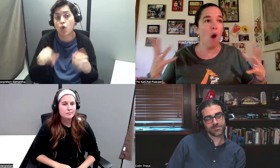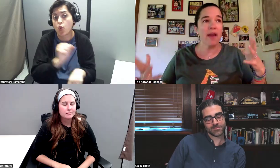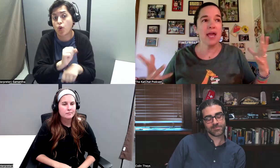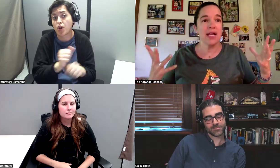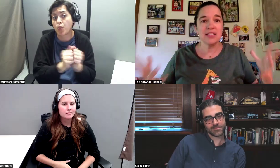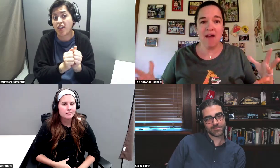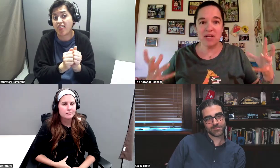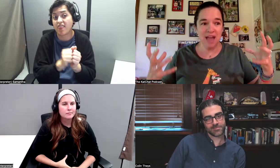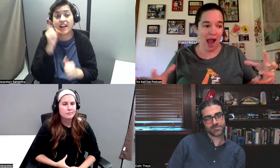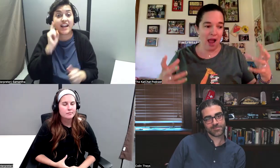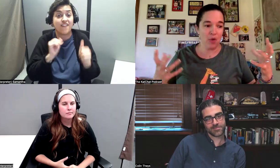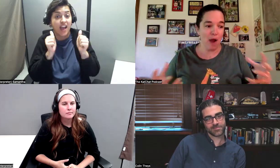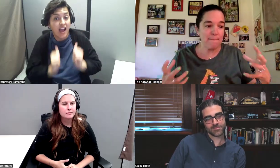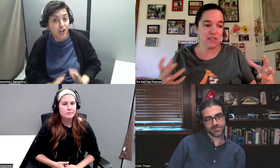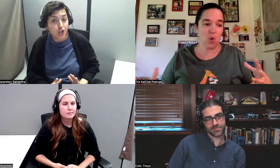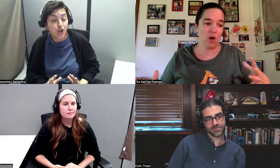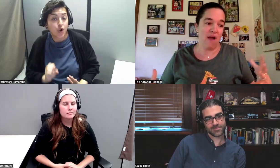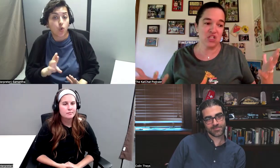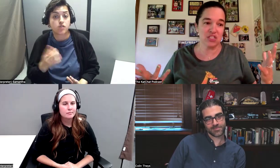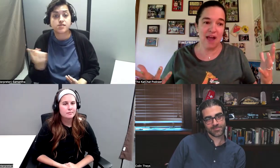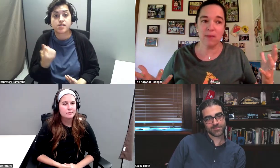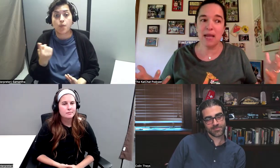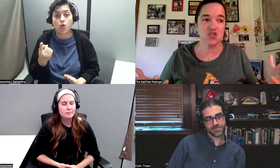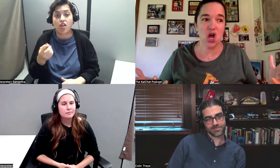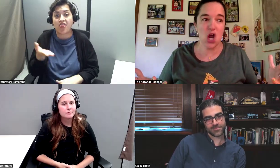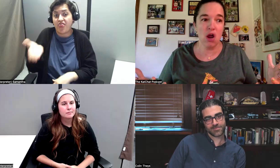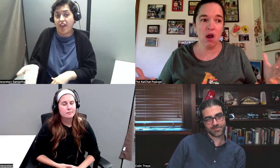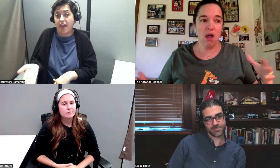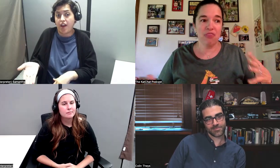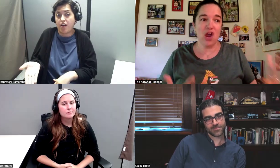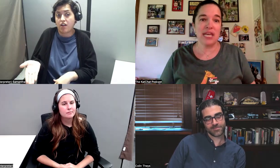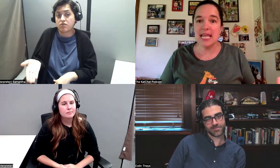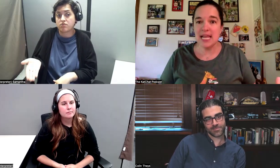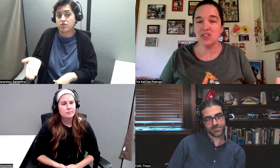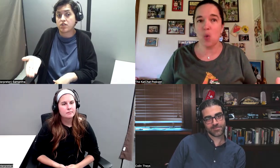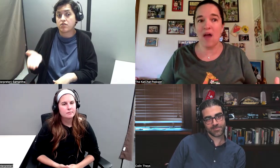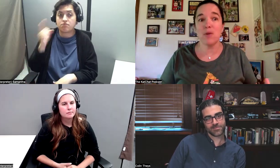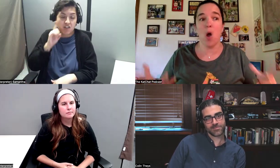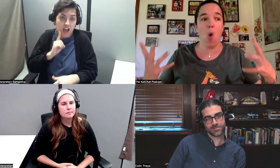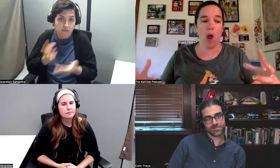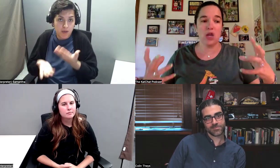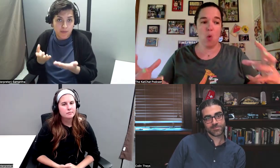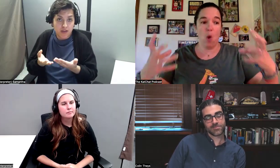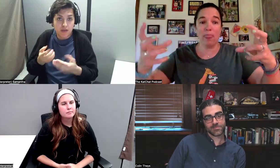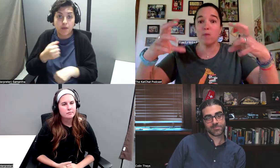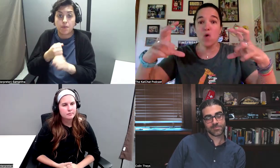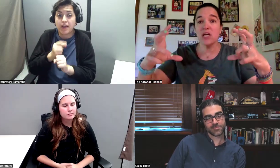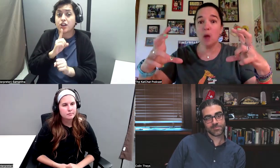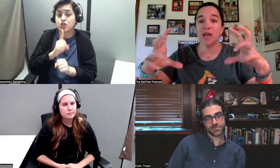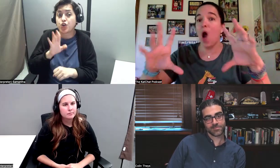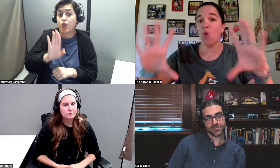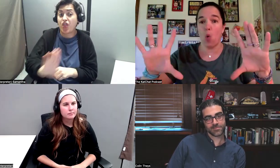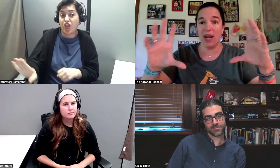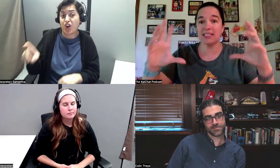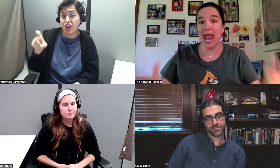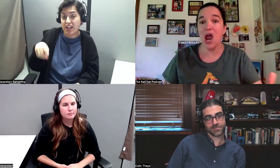or someone that is on the premise or whatever, you should have to make sure their needs or whatever. But when the movie